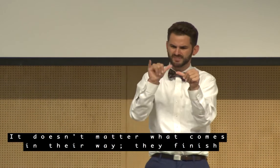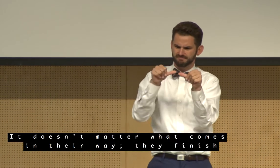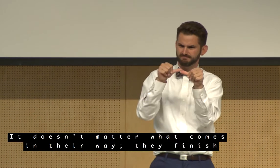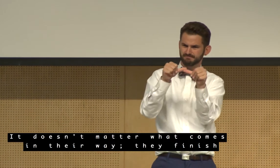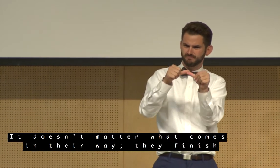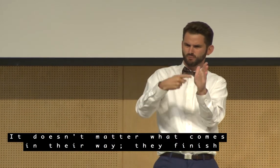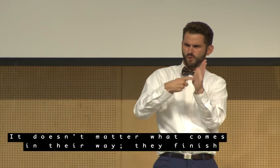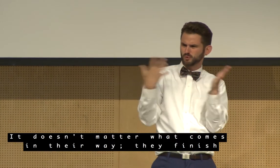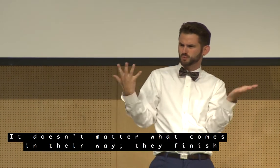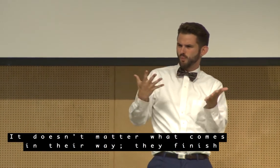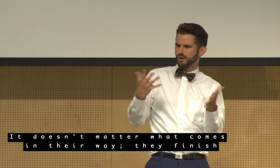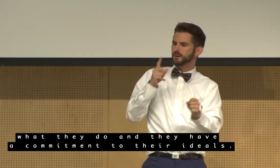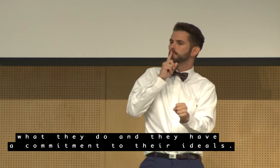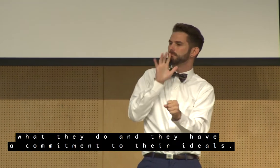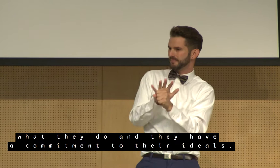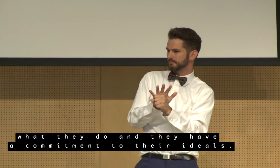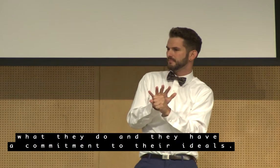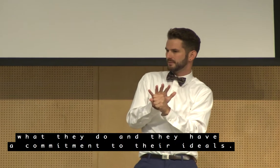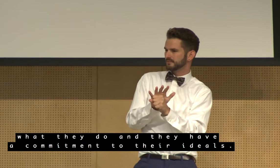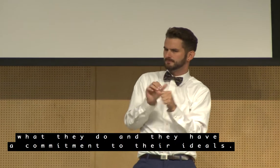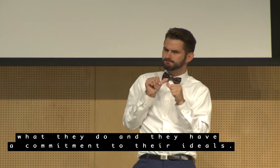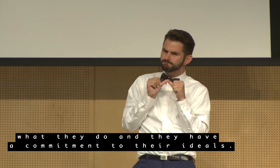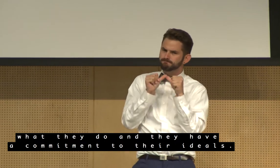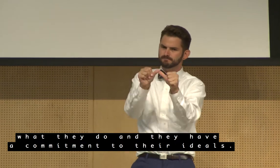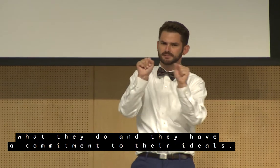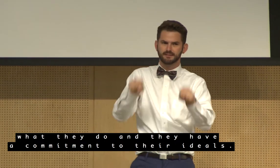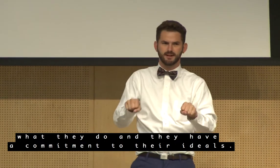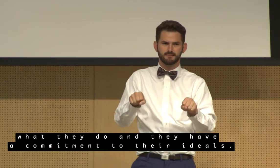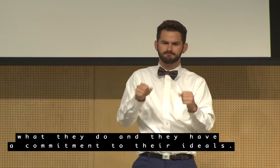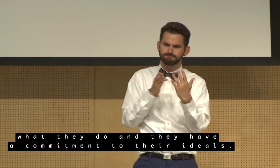in their way. They finish what they do and they have a commitment to their ideals.